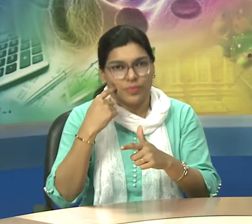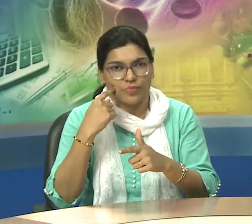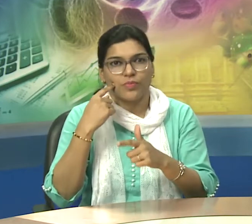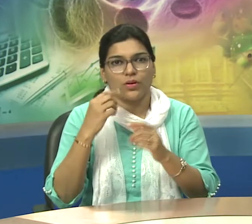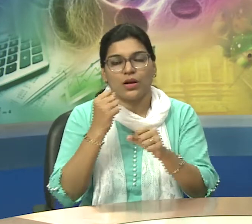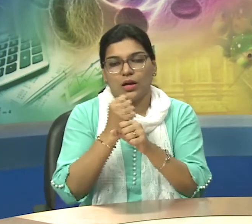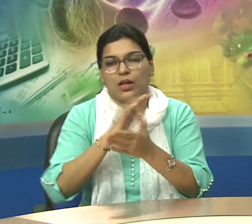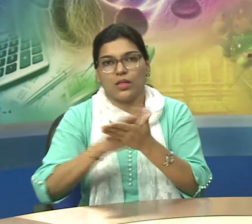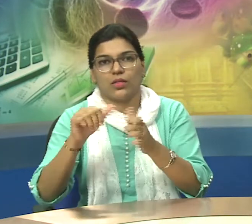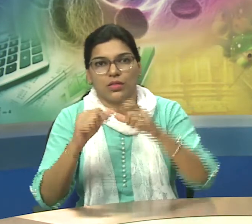Ghat.